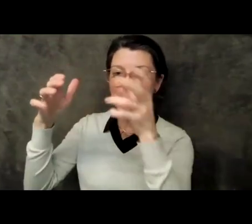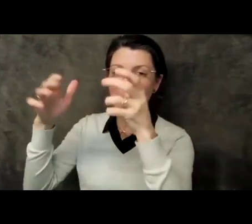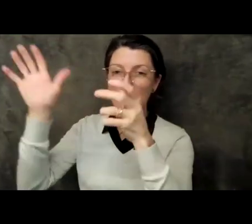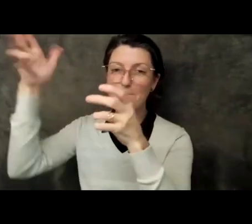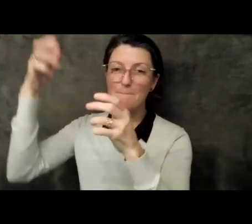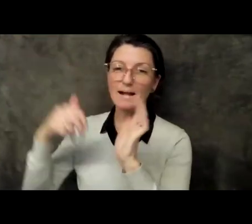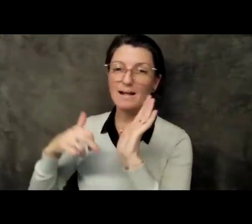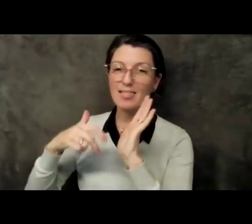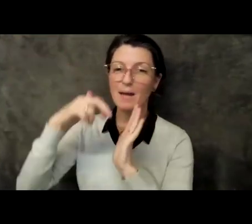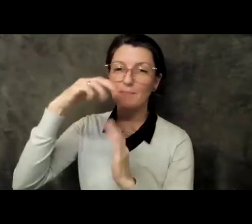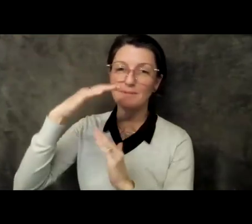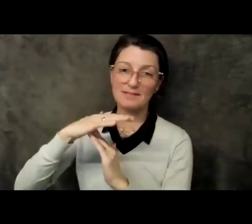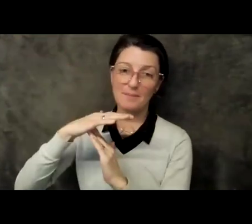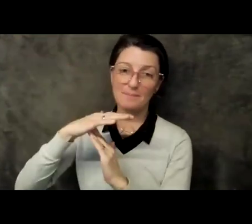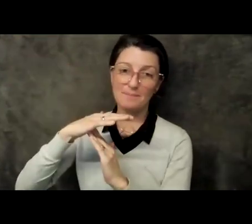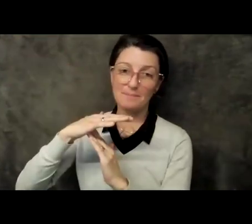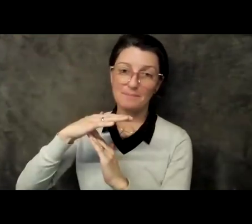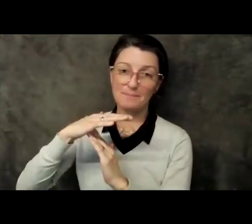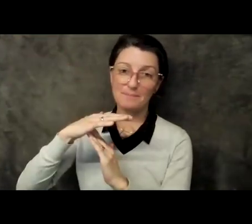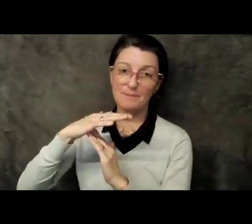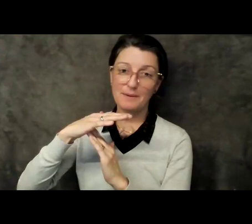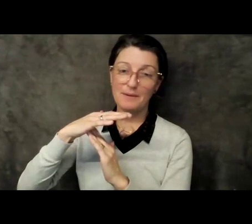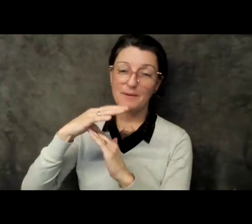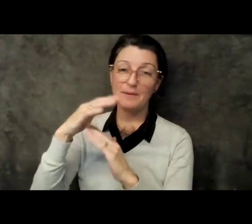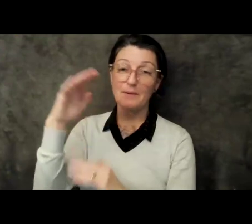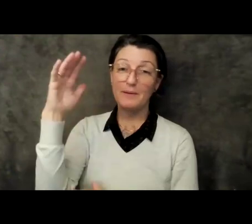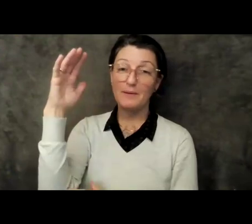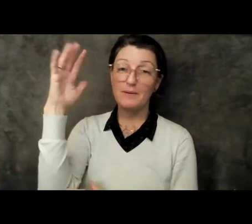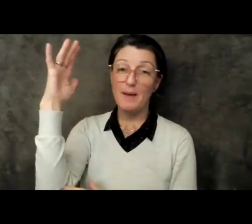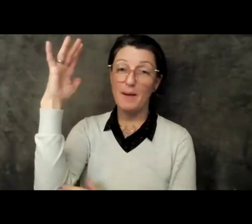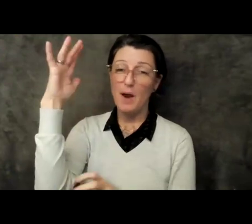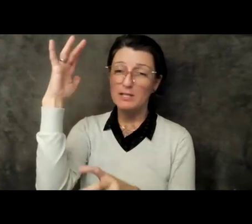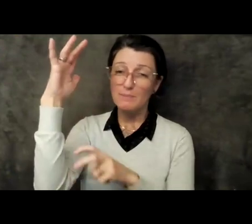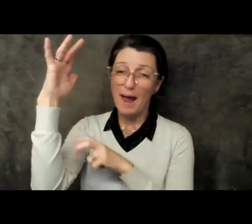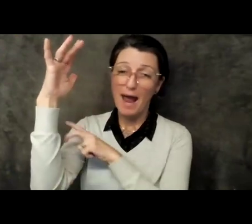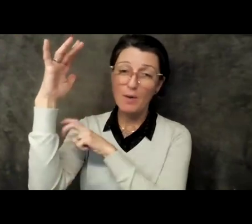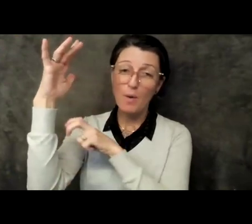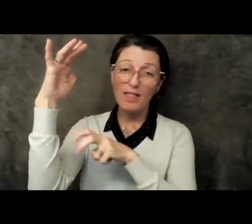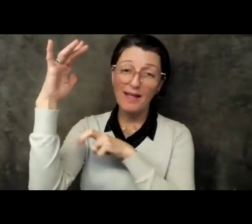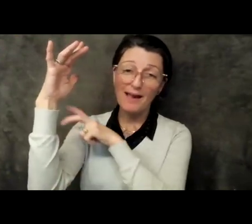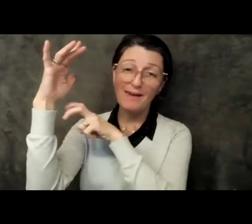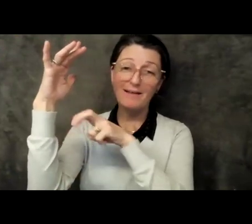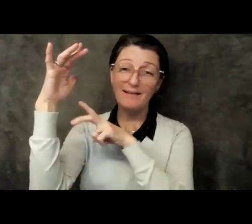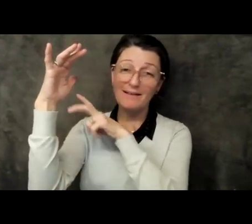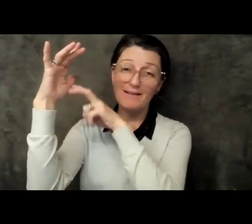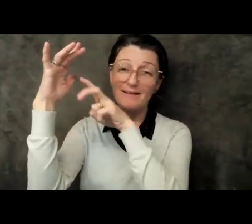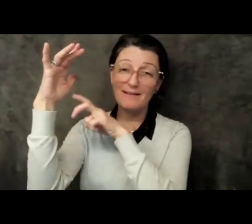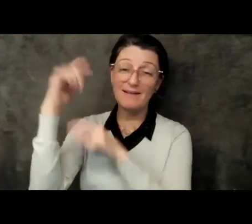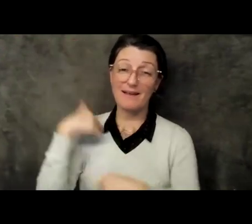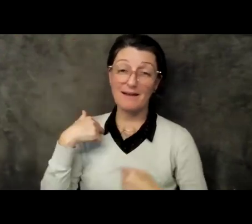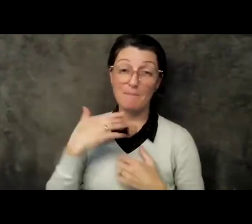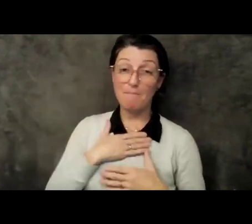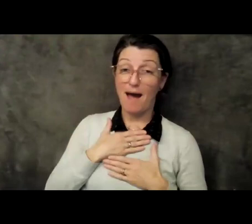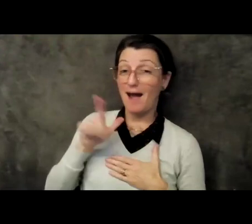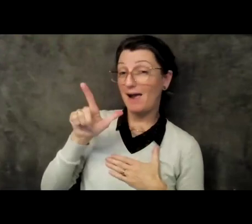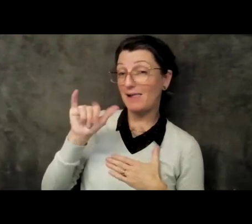to the top. Spiraling up her lovely roughened trunk, limbs reaching out for limbs, I knew